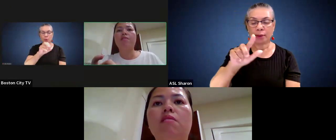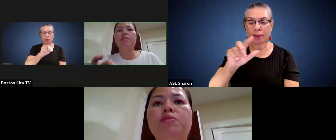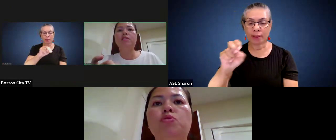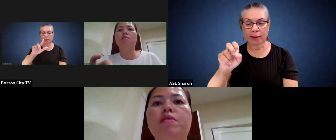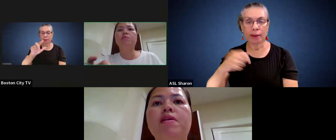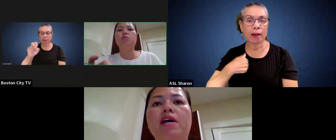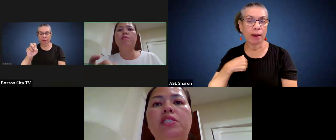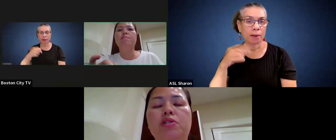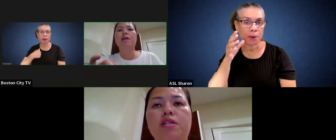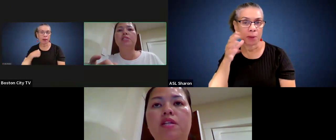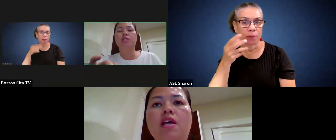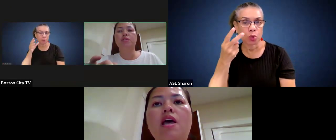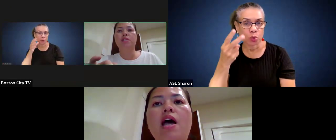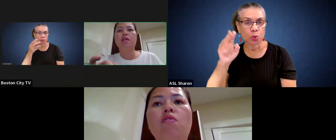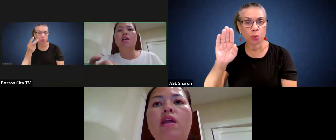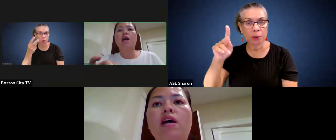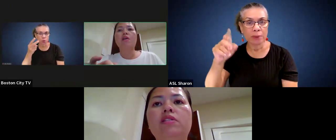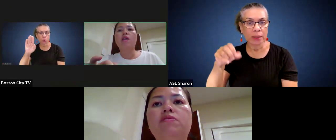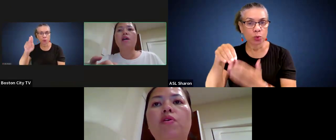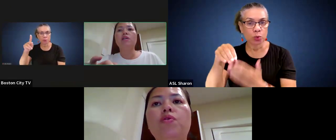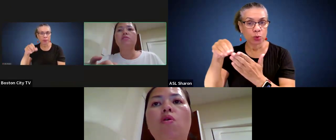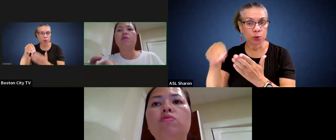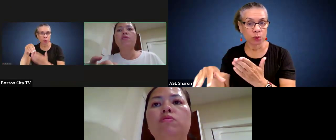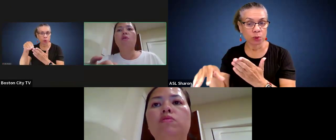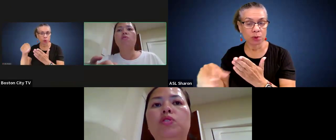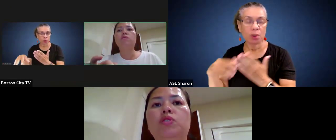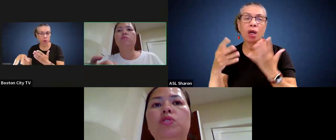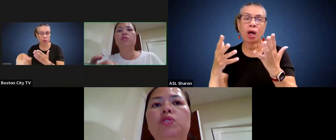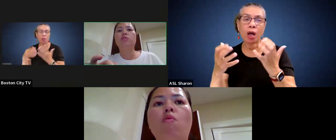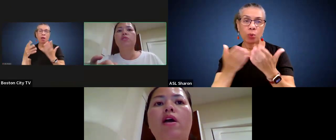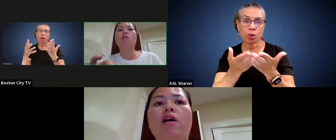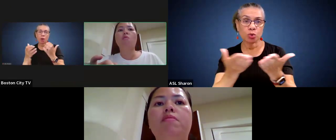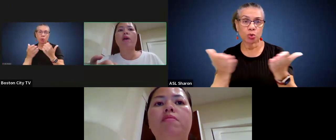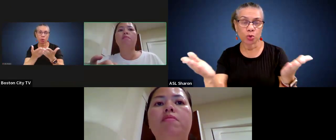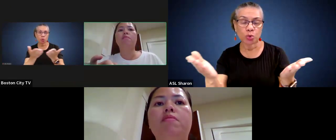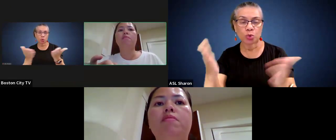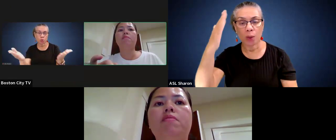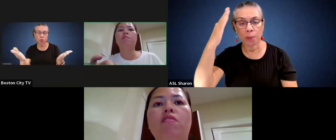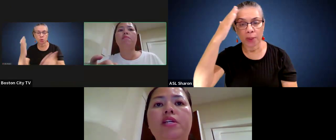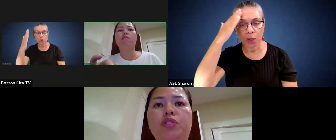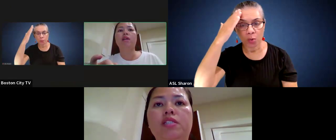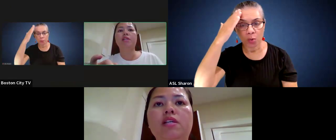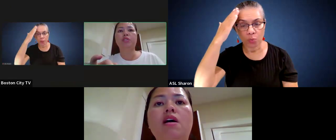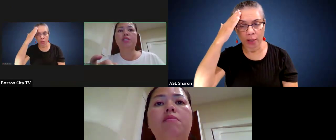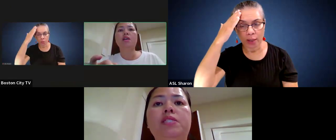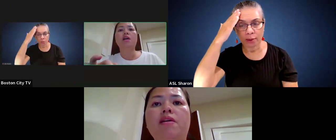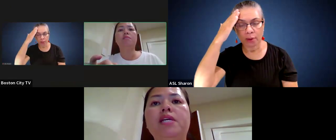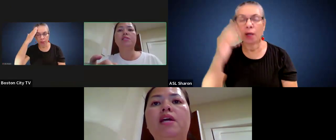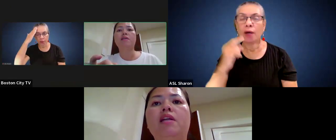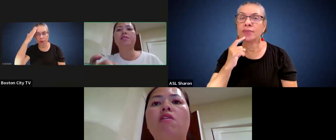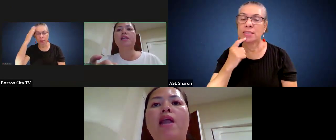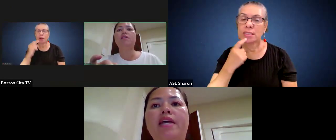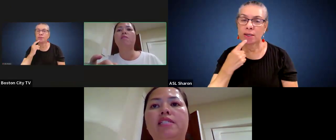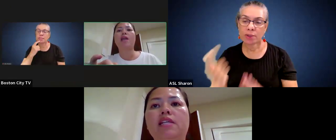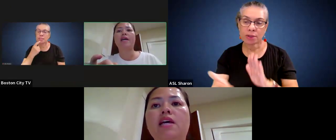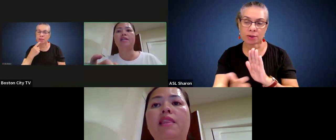parent of two BBS students. I would like for you all to be aware of a serious violation of safety